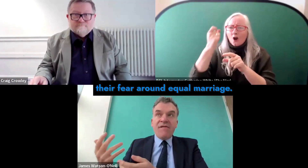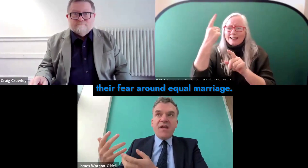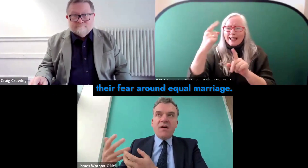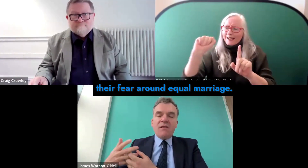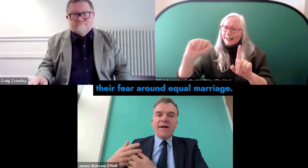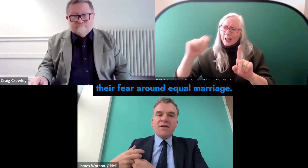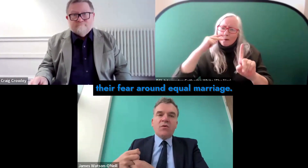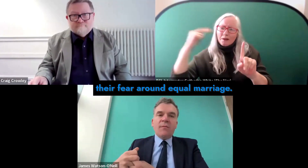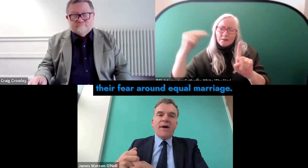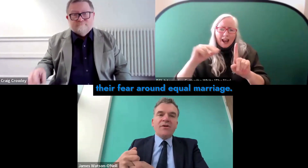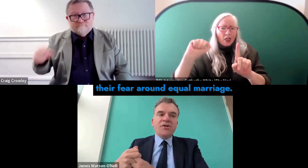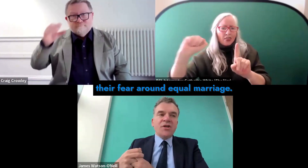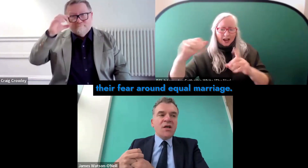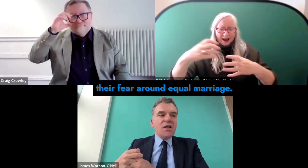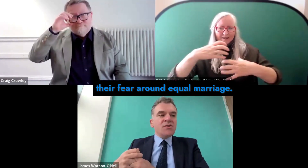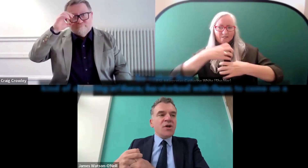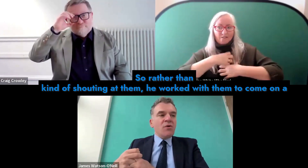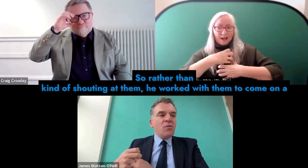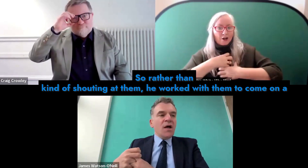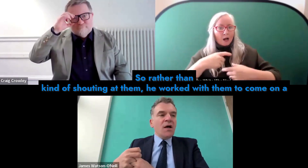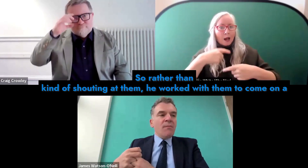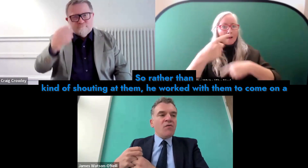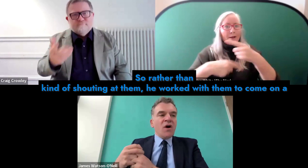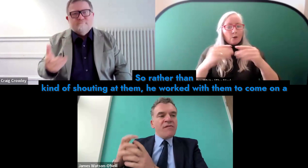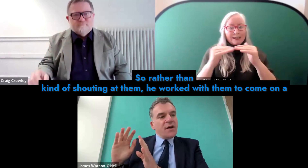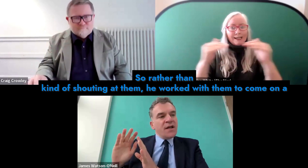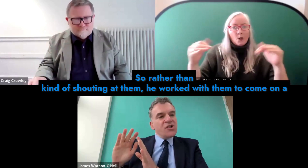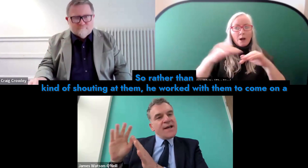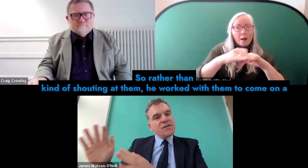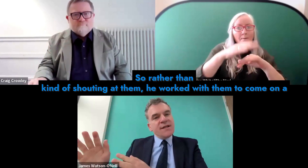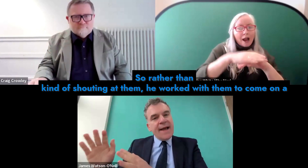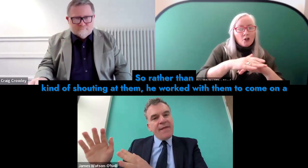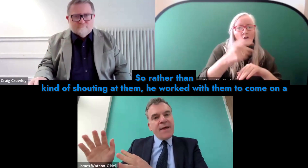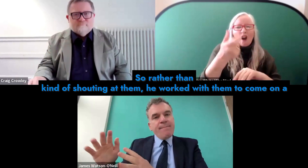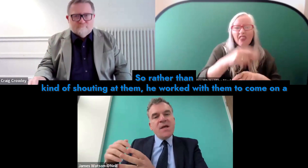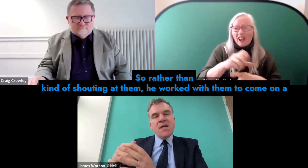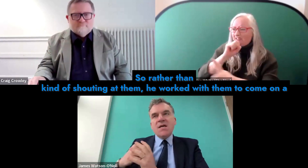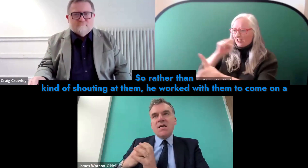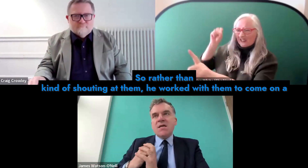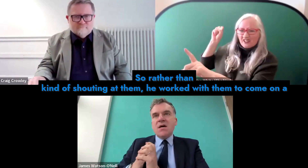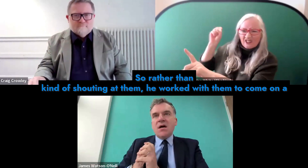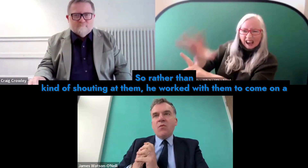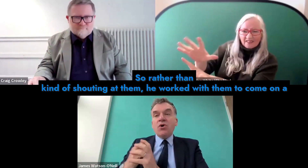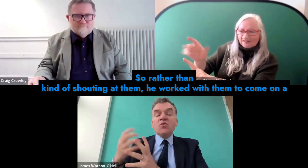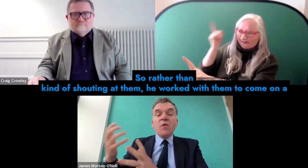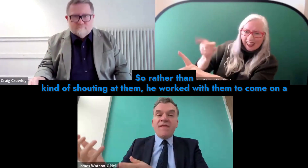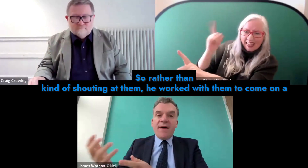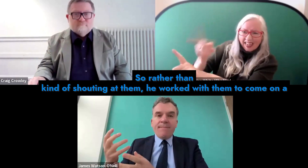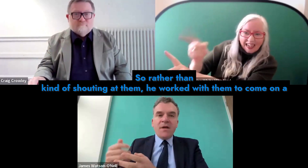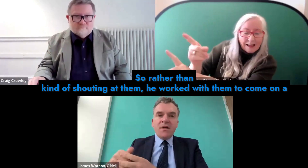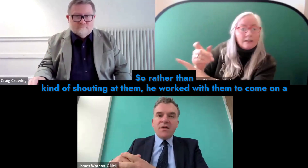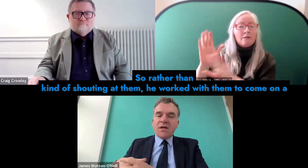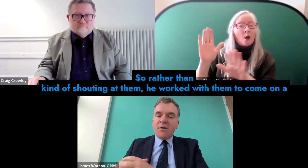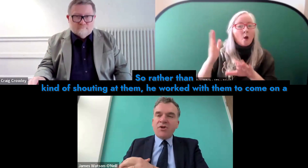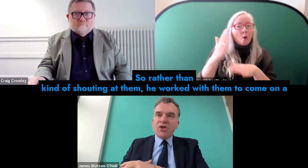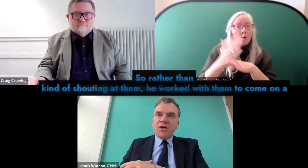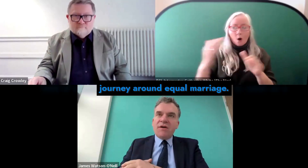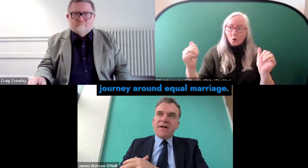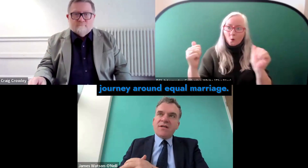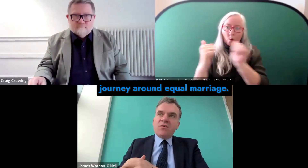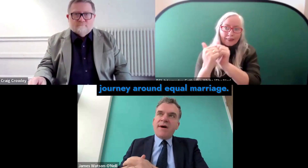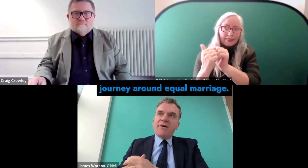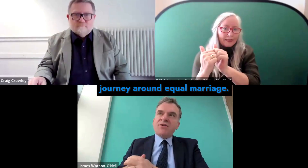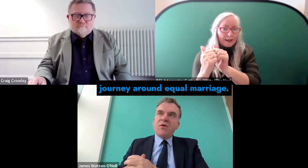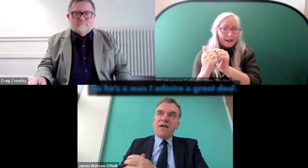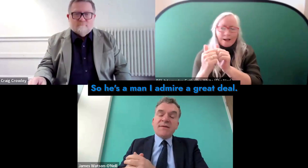change, their fear around equal marriage. So rather than kind of shouting at them, he worked with them to come on a